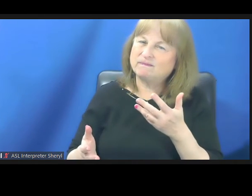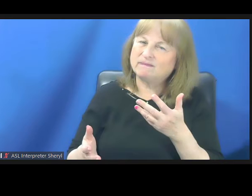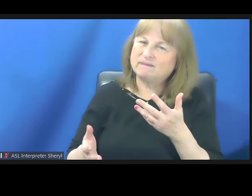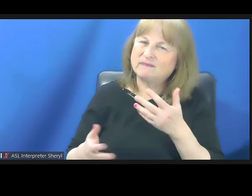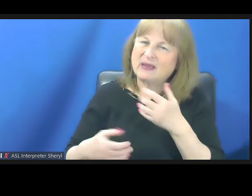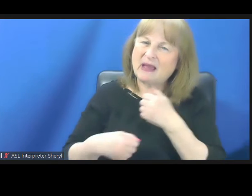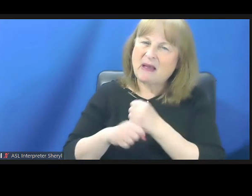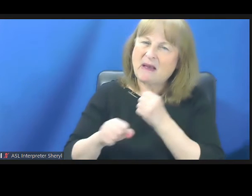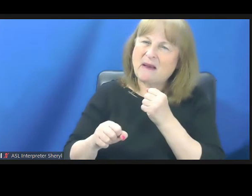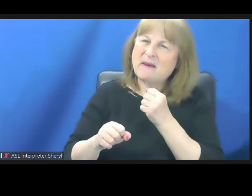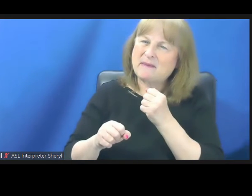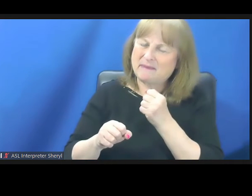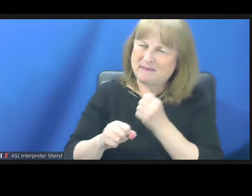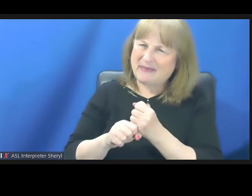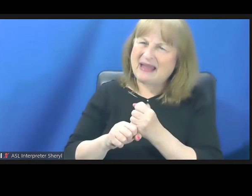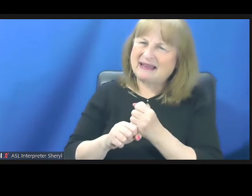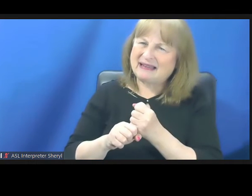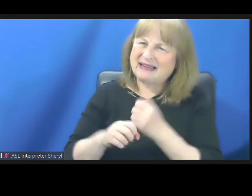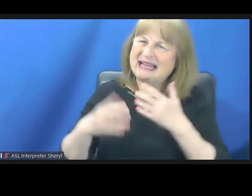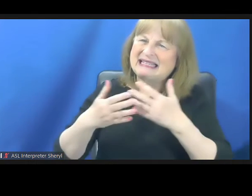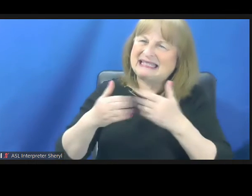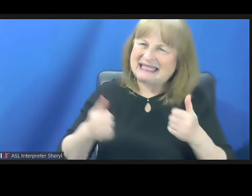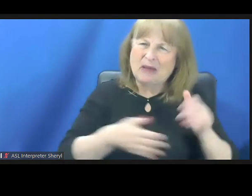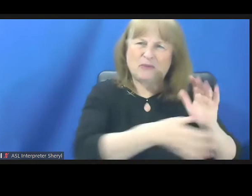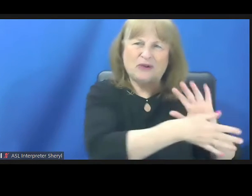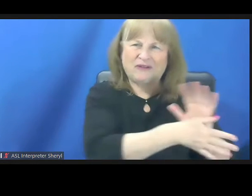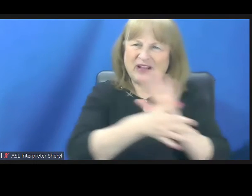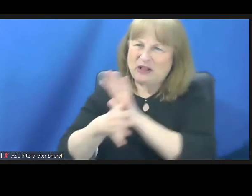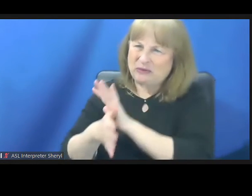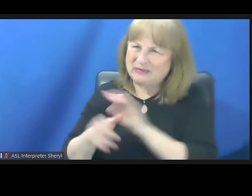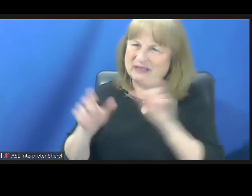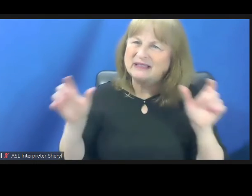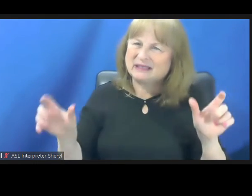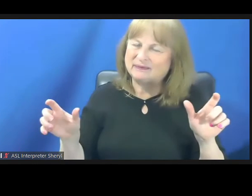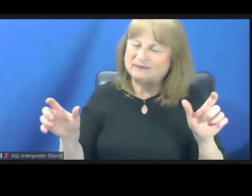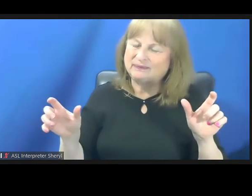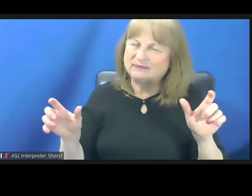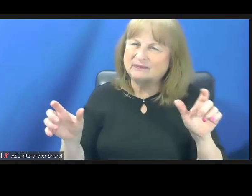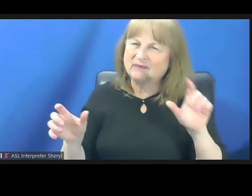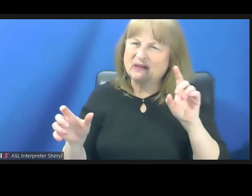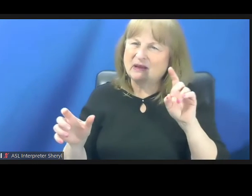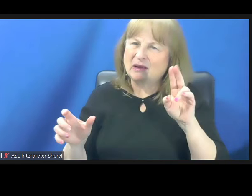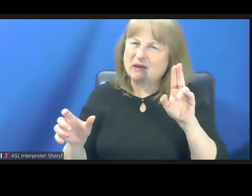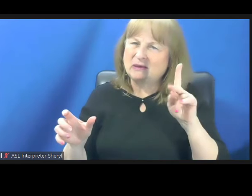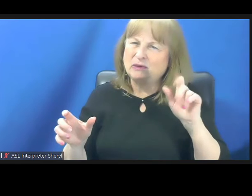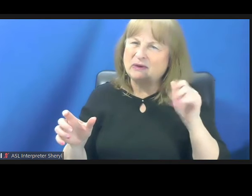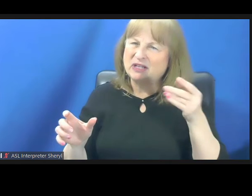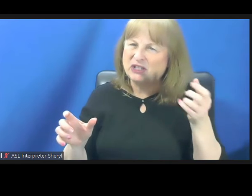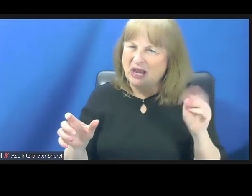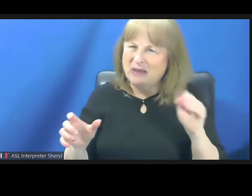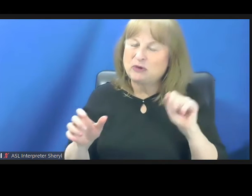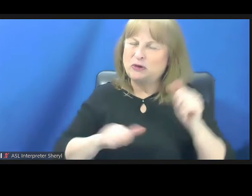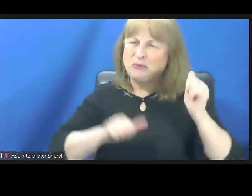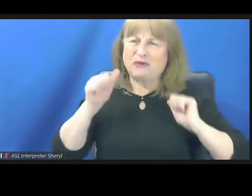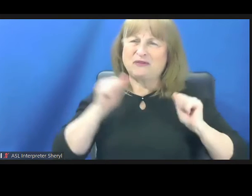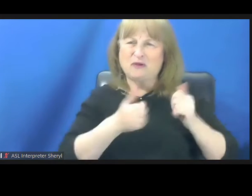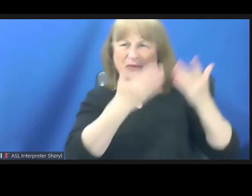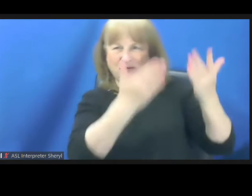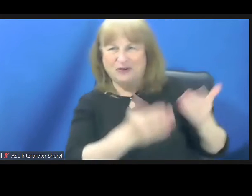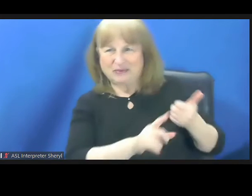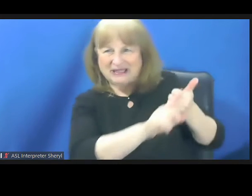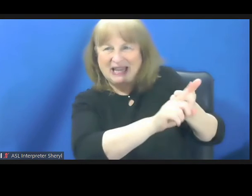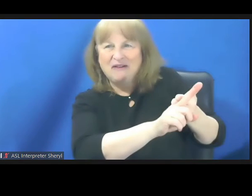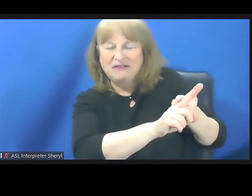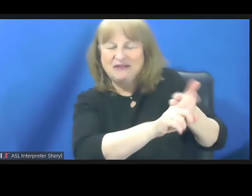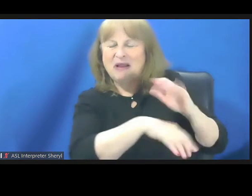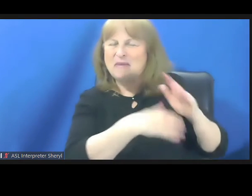had to make this into separate films, because Dukusham could perform himself, and the whole film